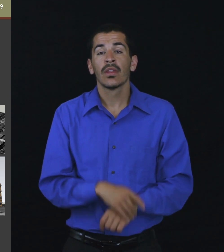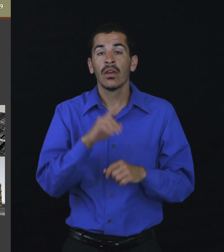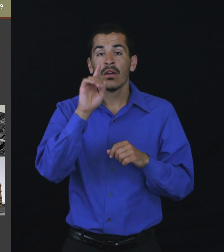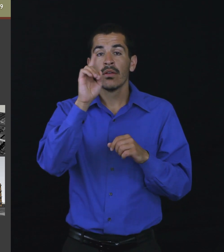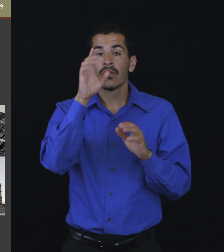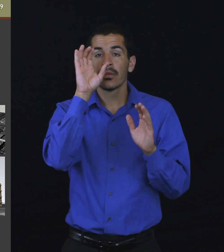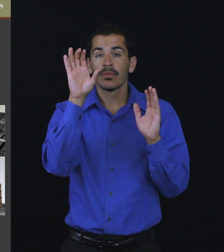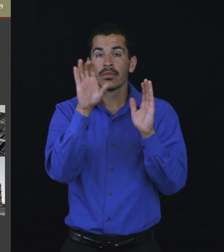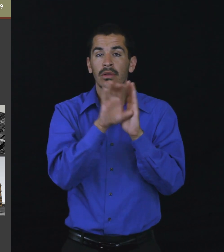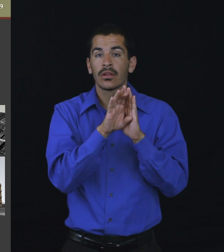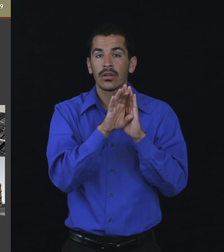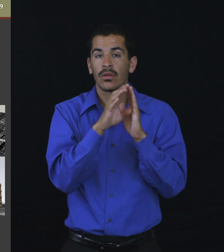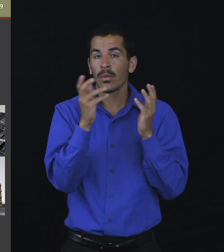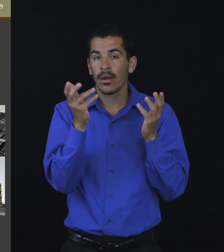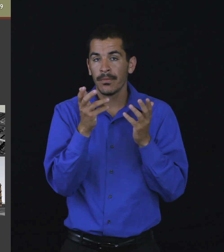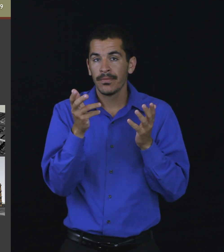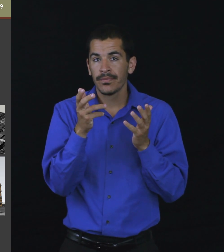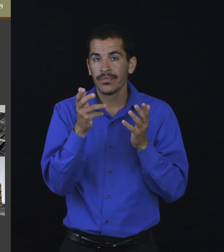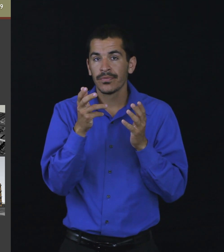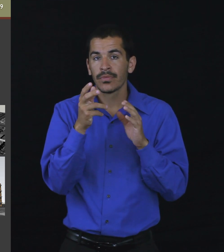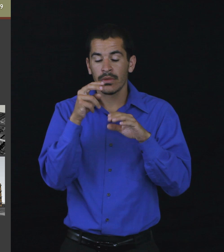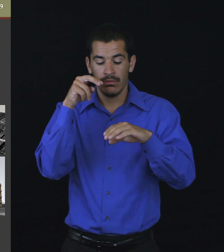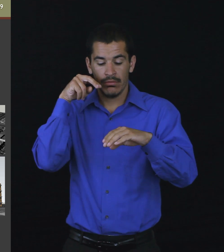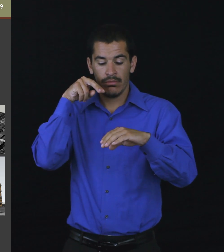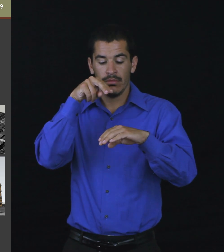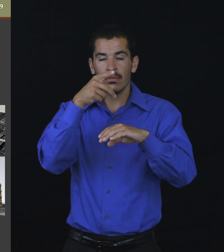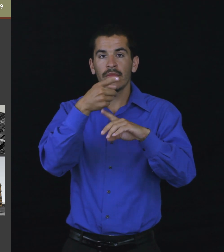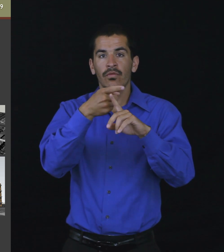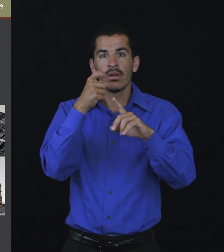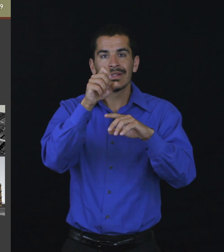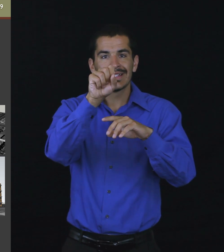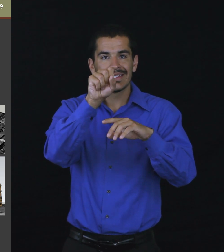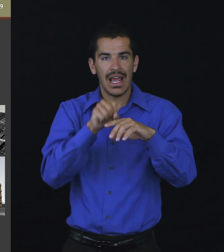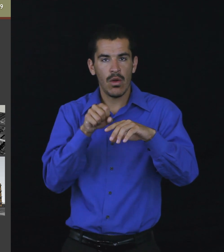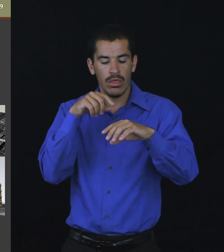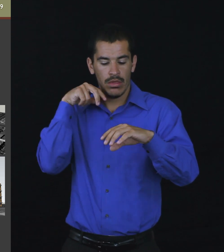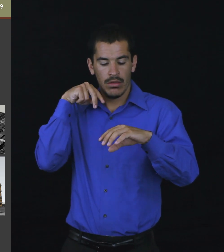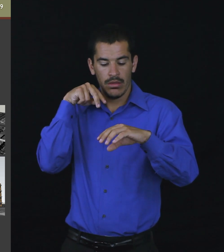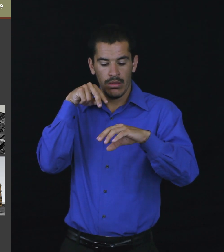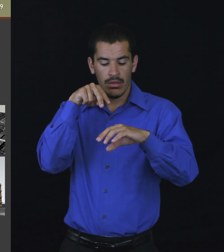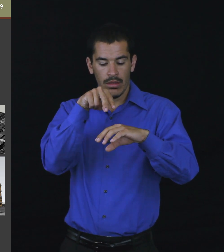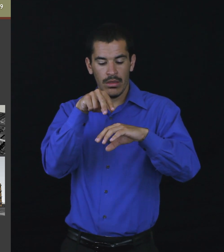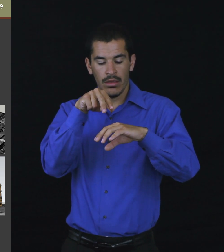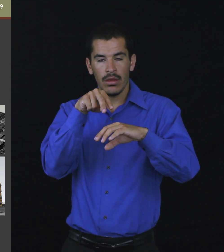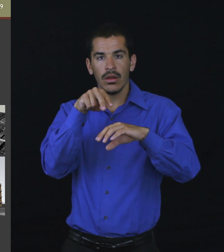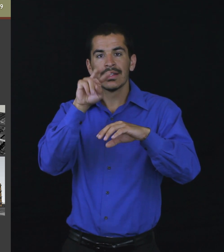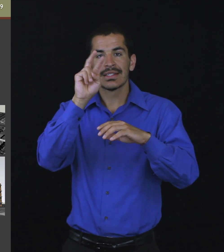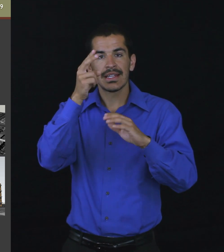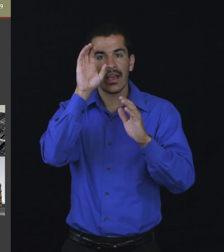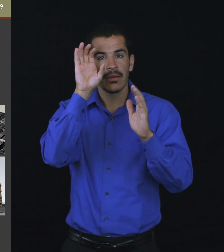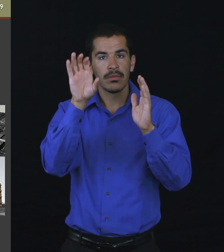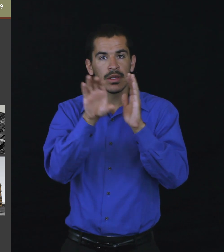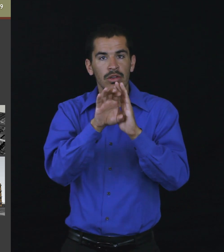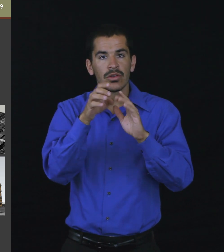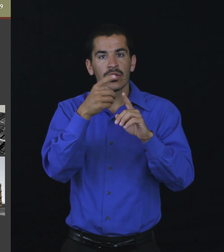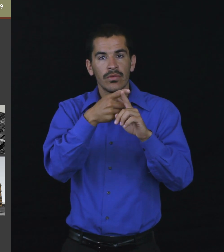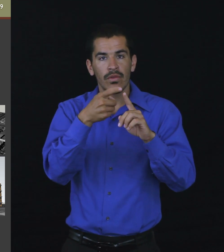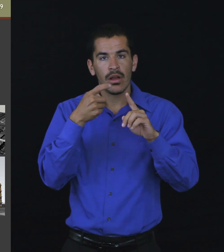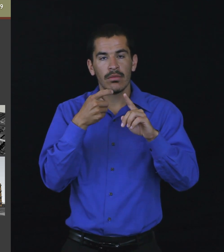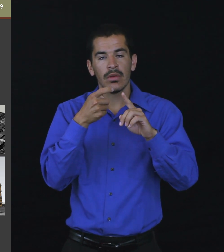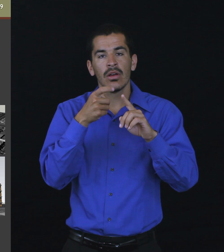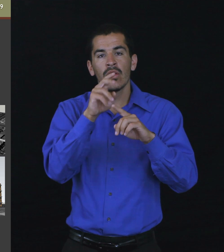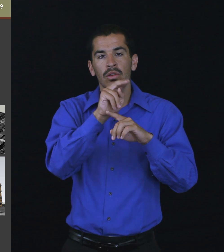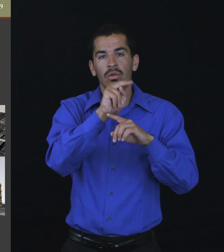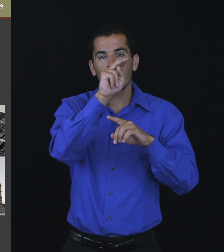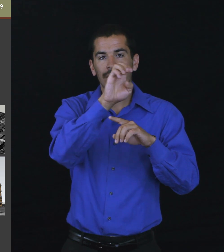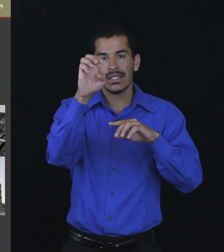first one is an aerial view from the south. The second is an aerial view from the northeast corner.